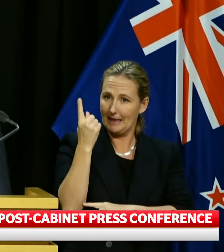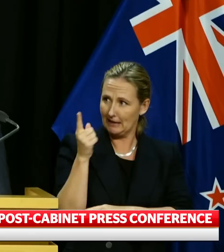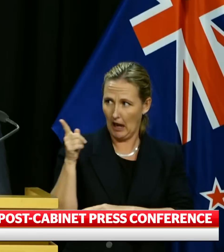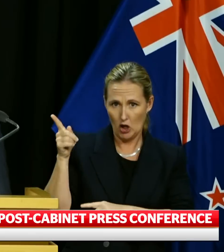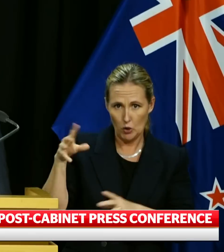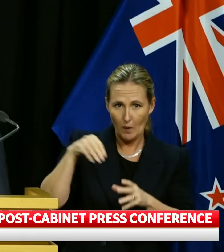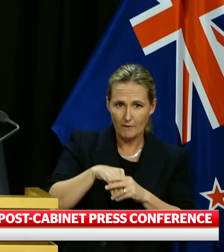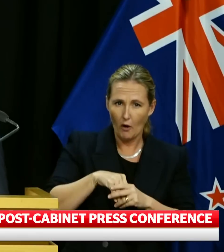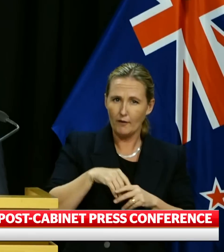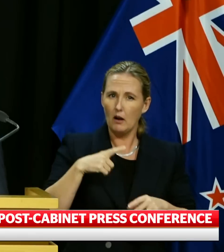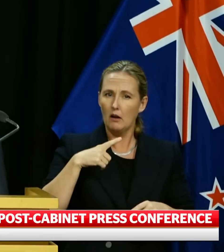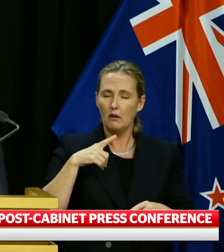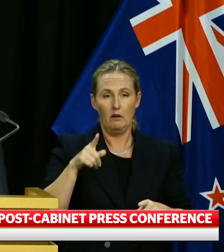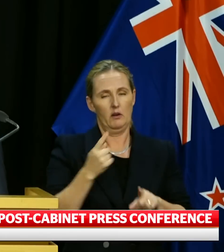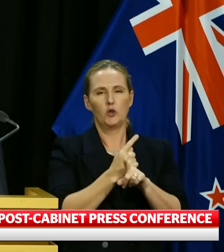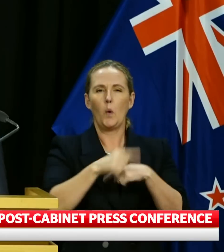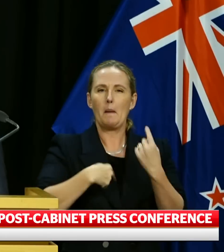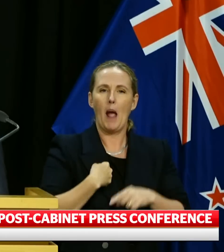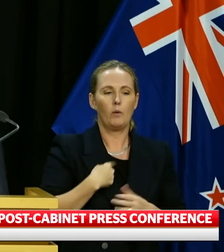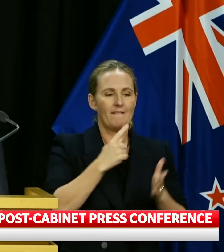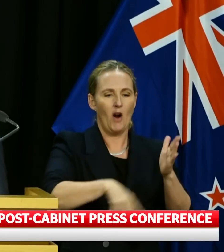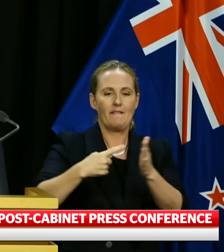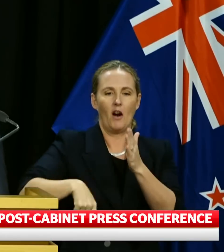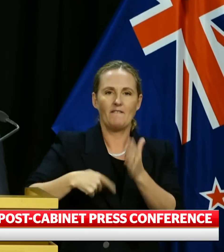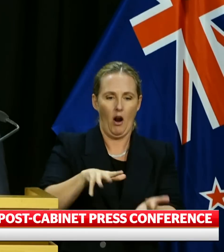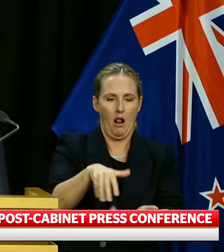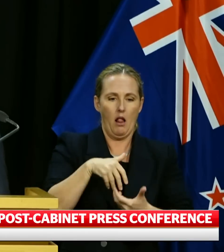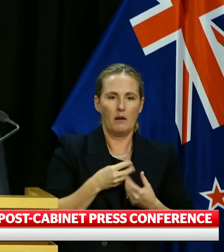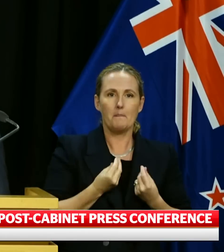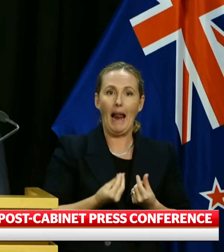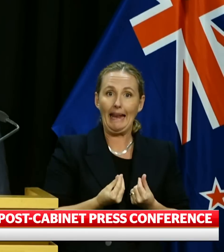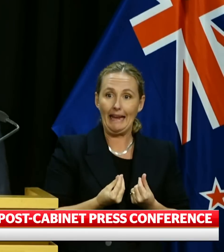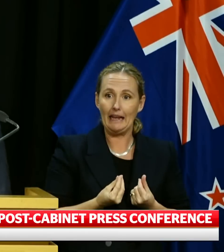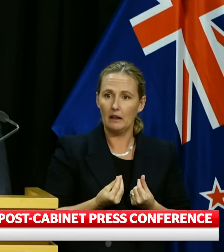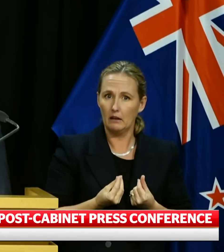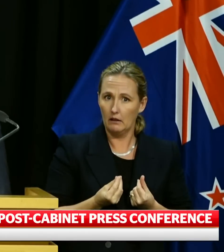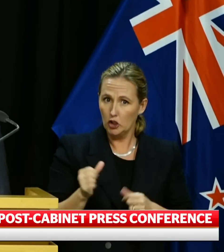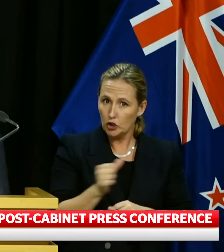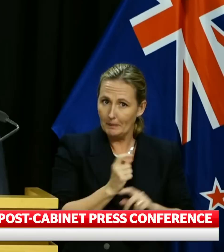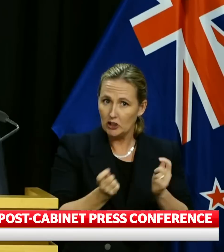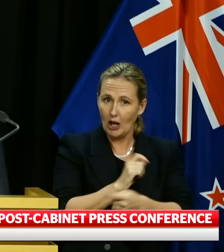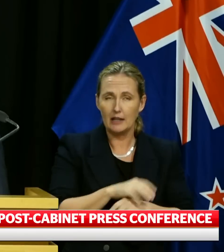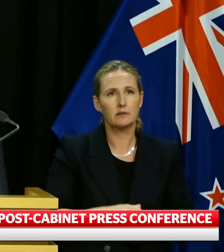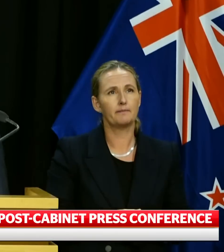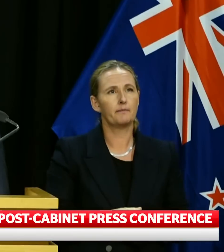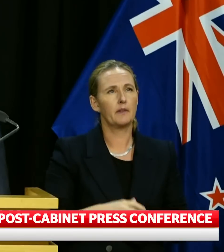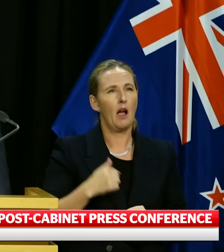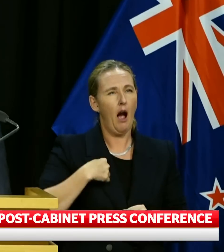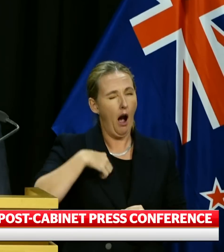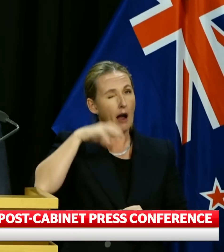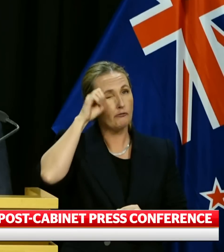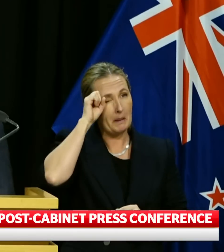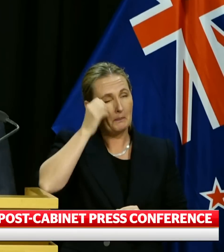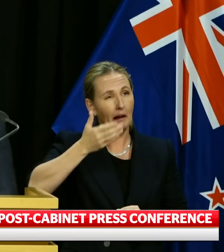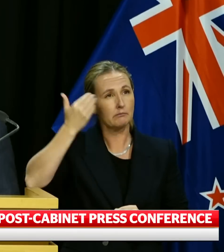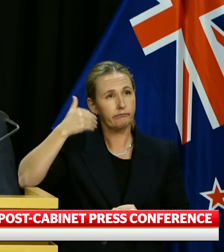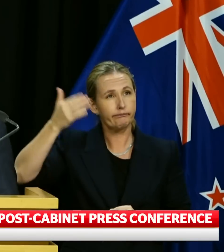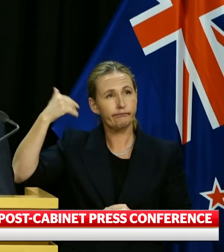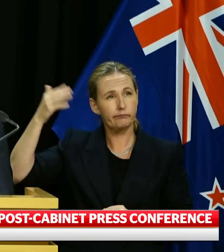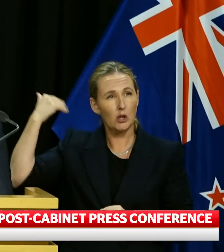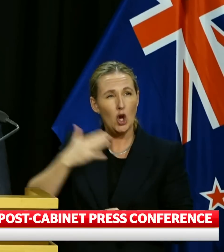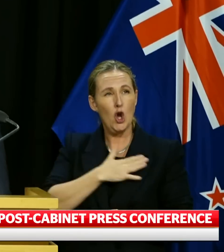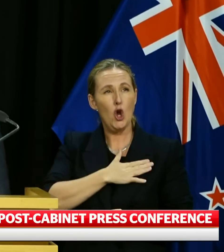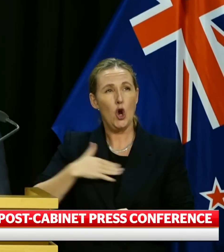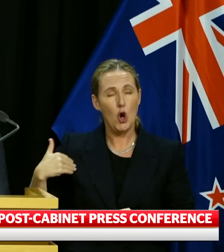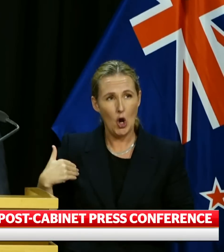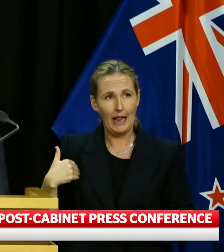opposed to deterrent. So why, should they be up there by now? I recall it being in a relatively early briefing, in reference to it being in a relatively